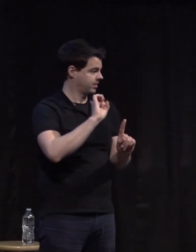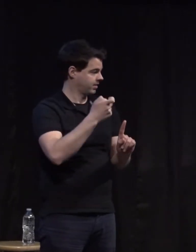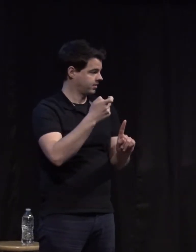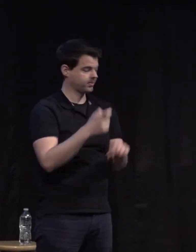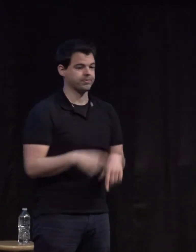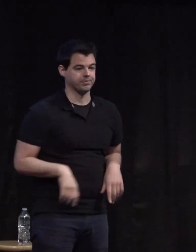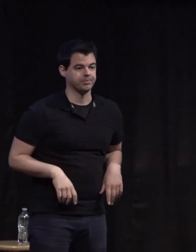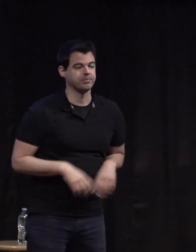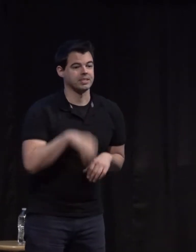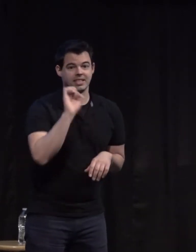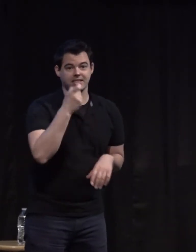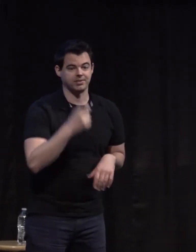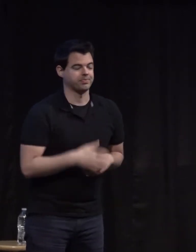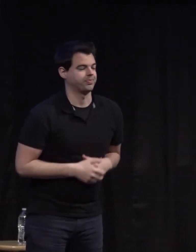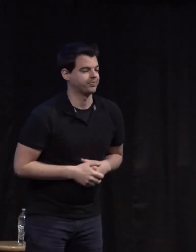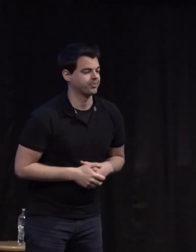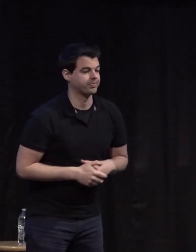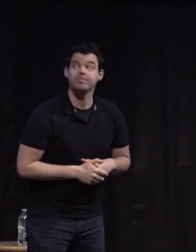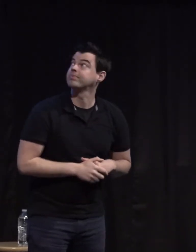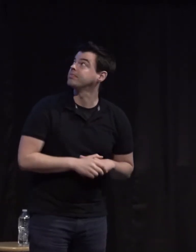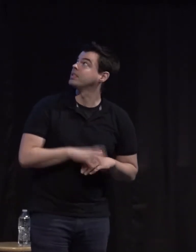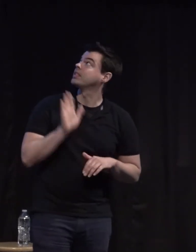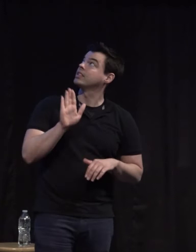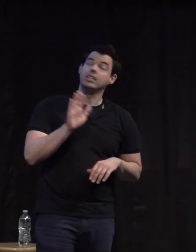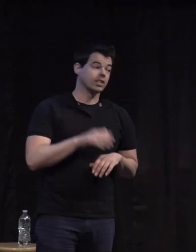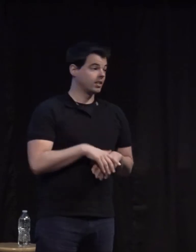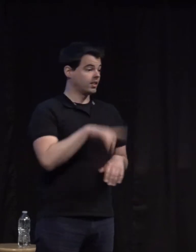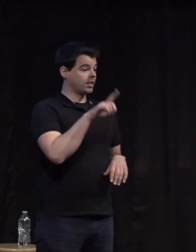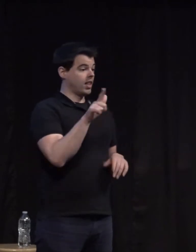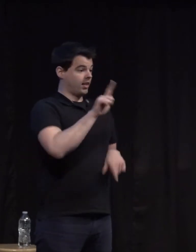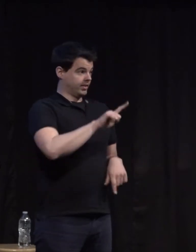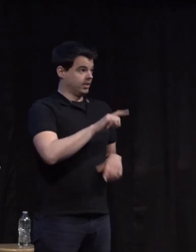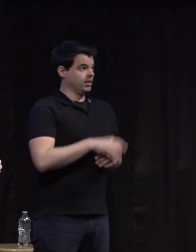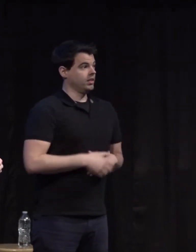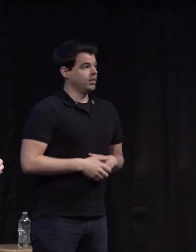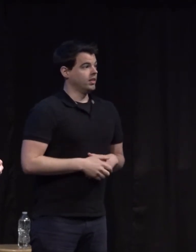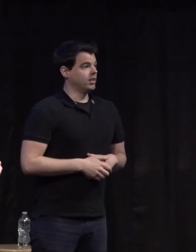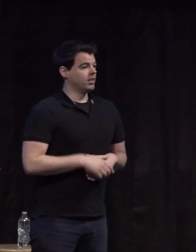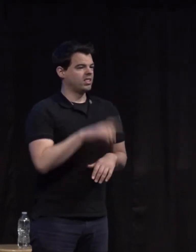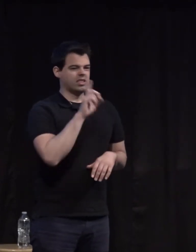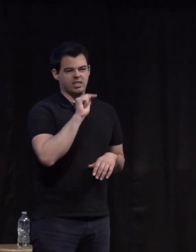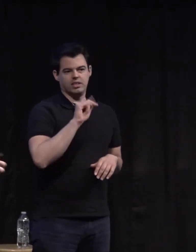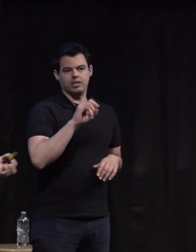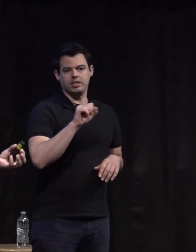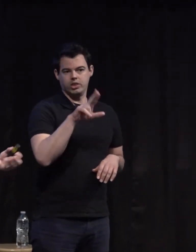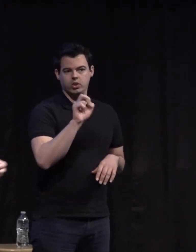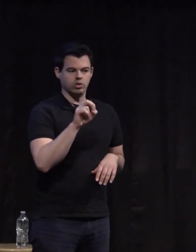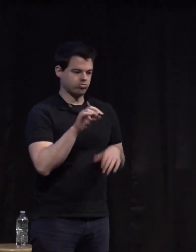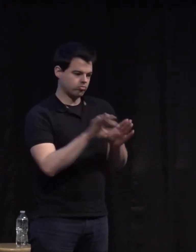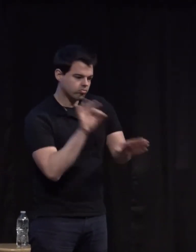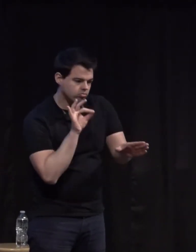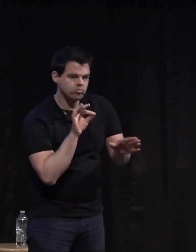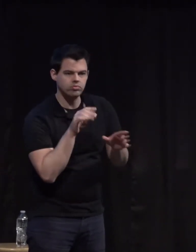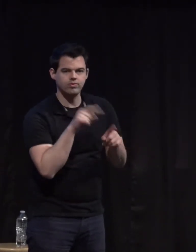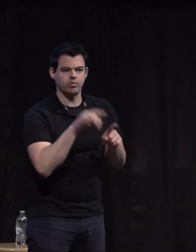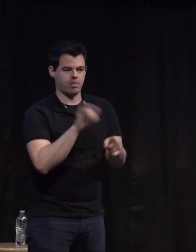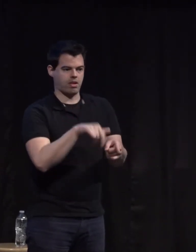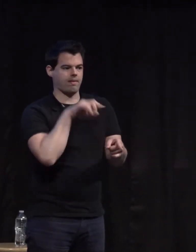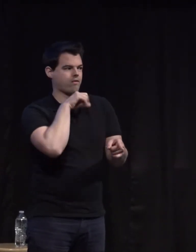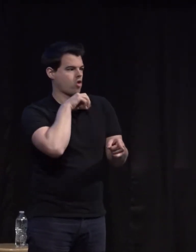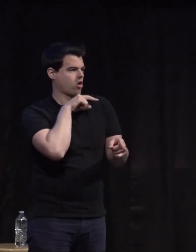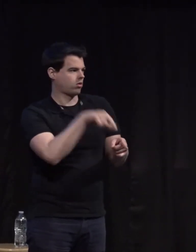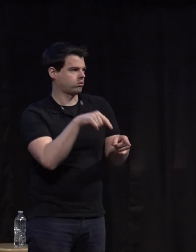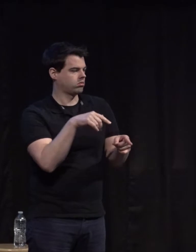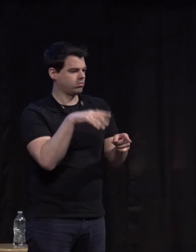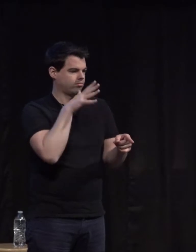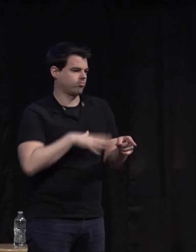On the left-hand side here, you have tissue. This is sectioned and stained gonad tissue from a